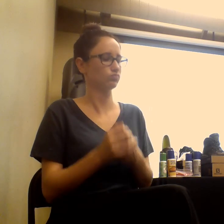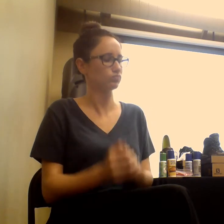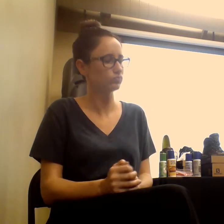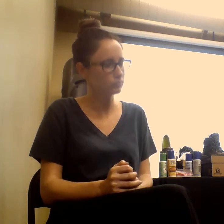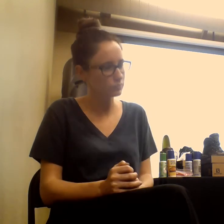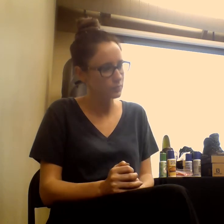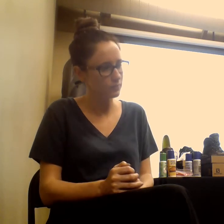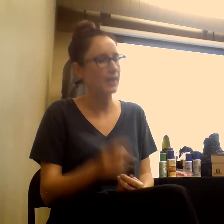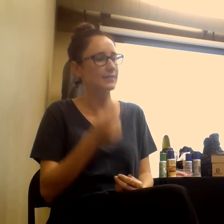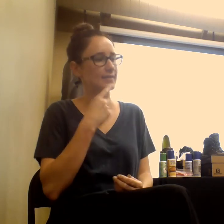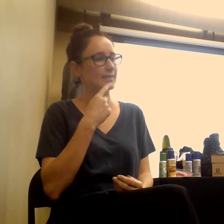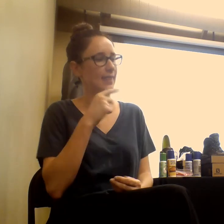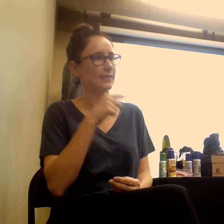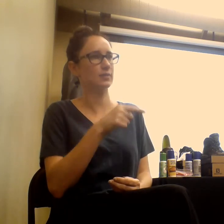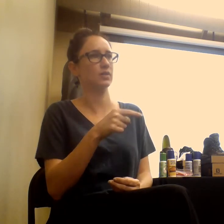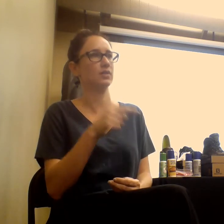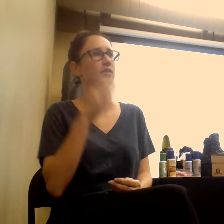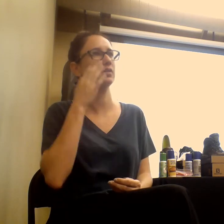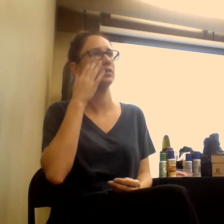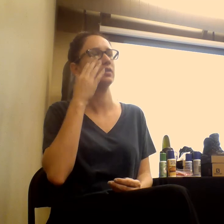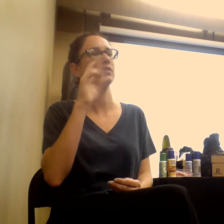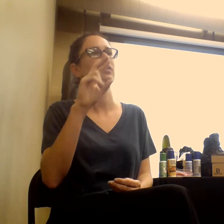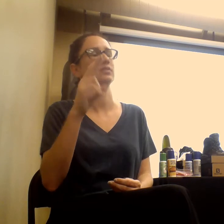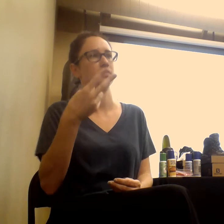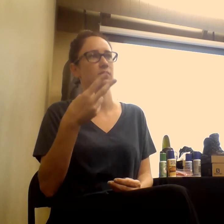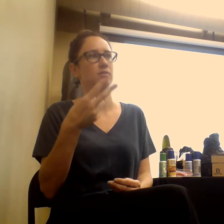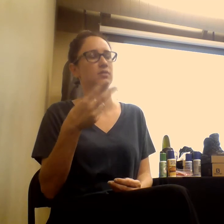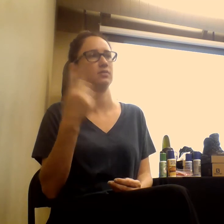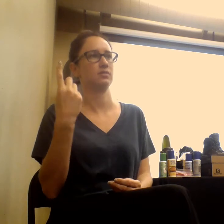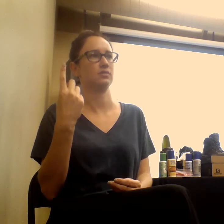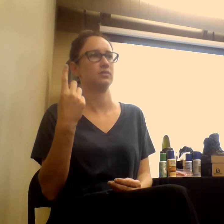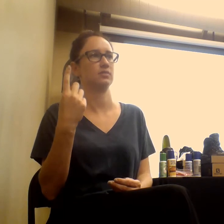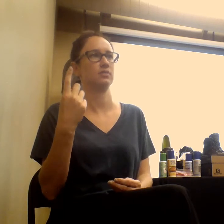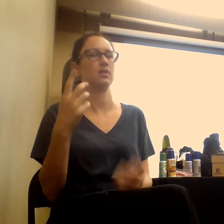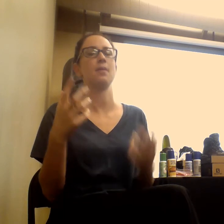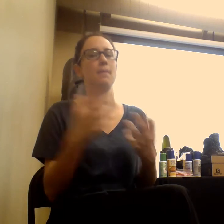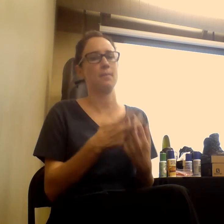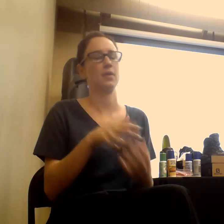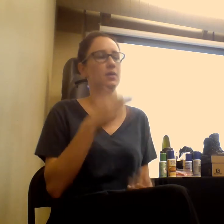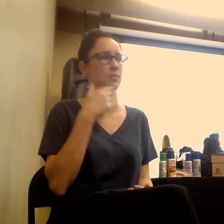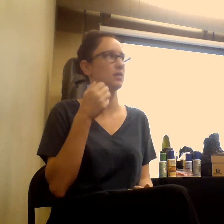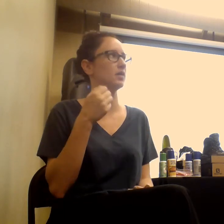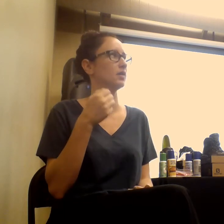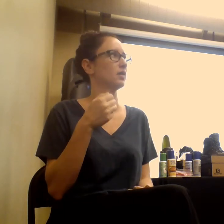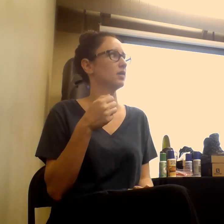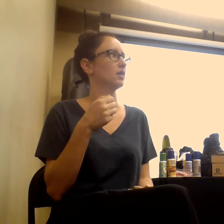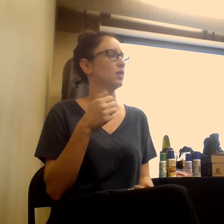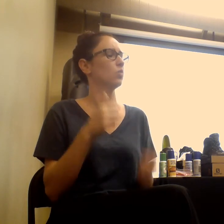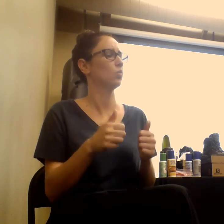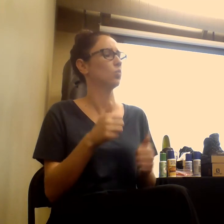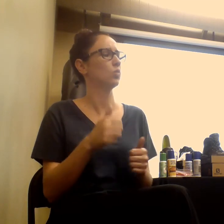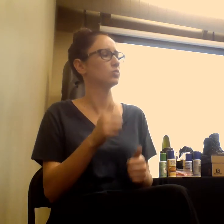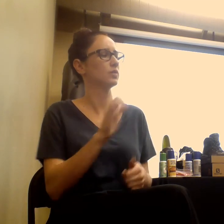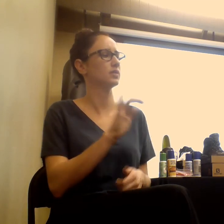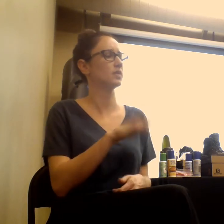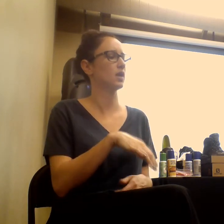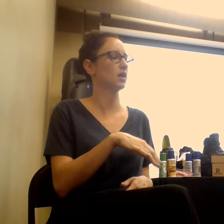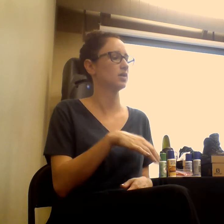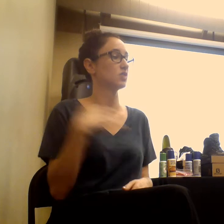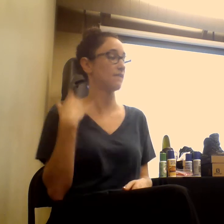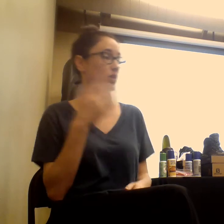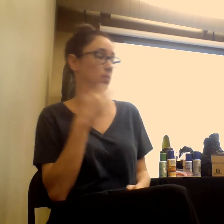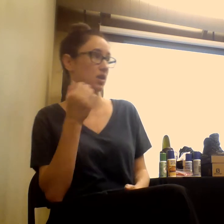And if we've got you the right size, and you're moving around to get your arch, but that one feel better? Yeah, what one is that? That's